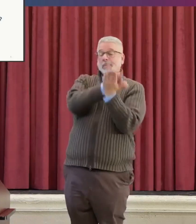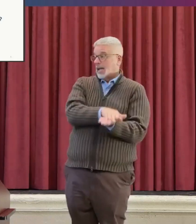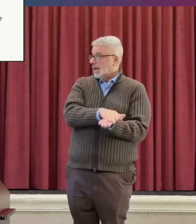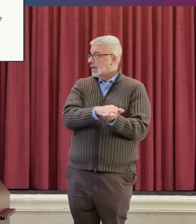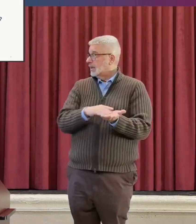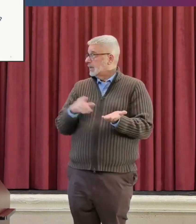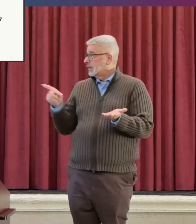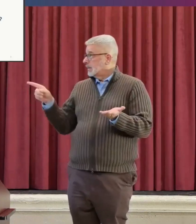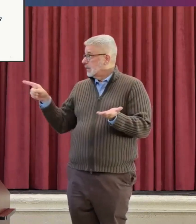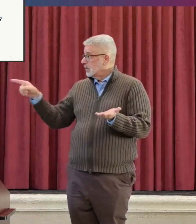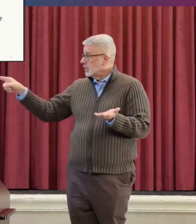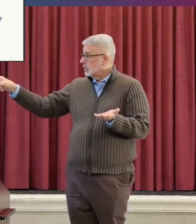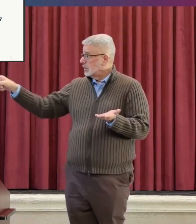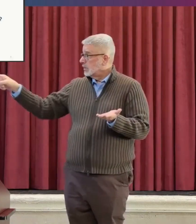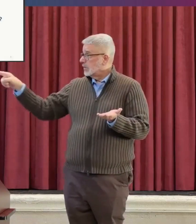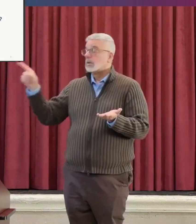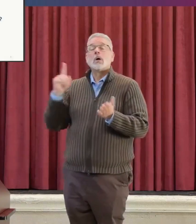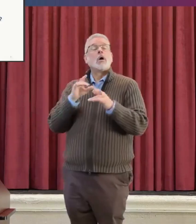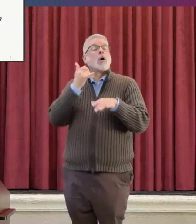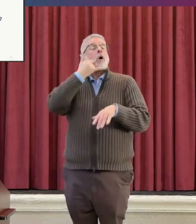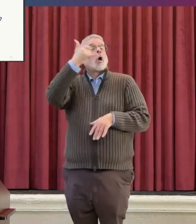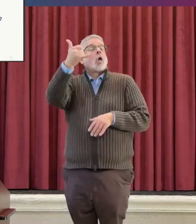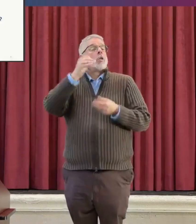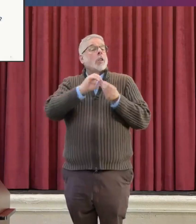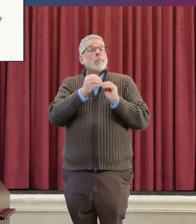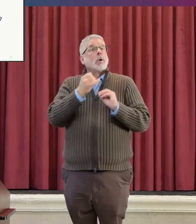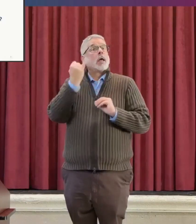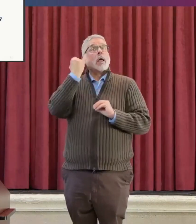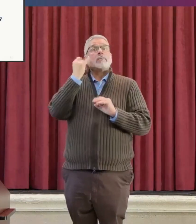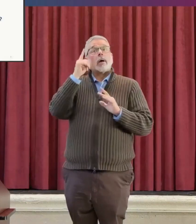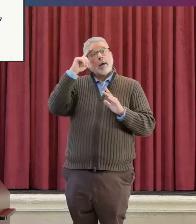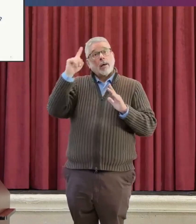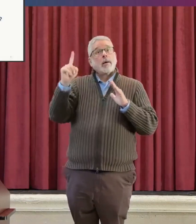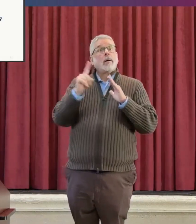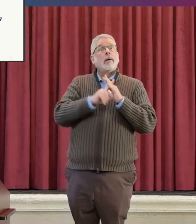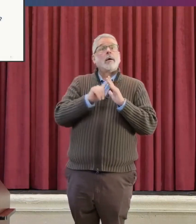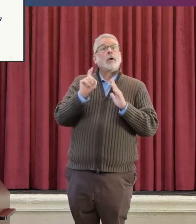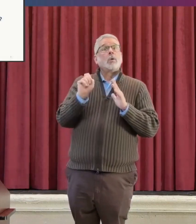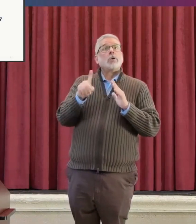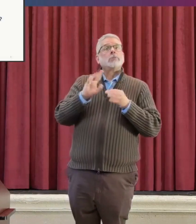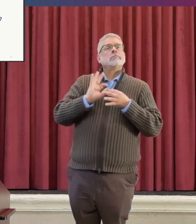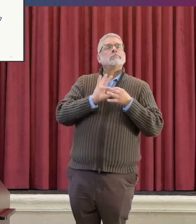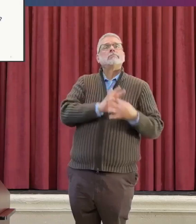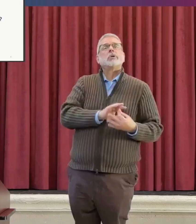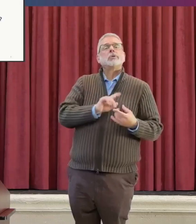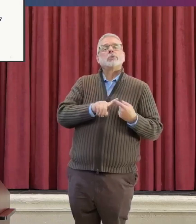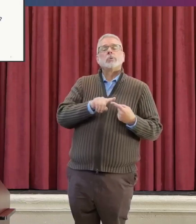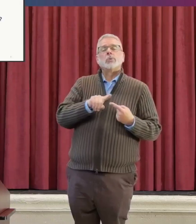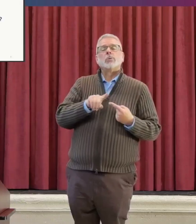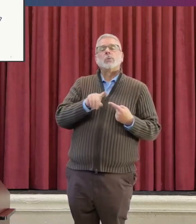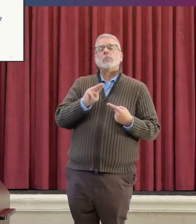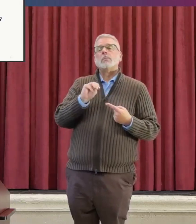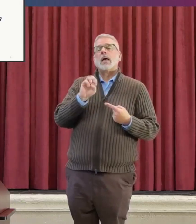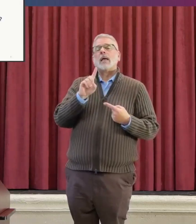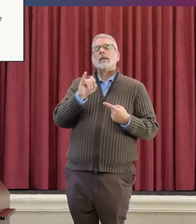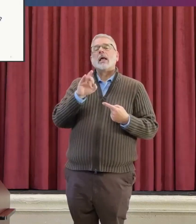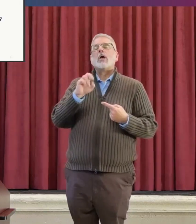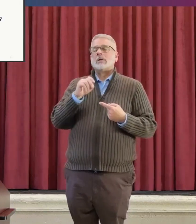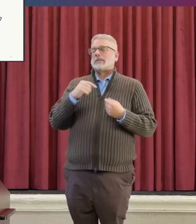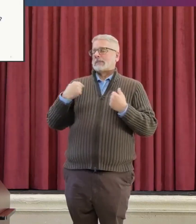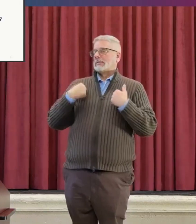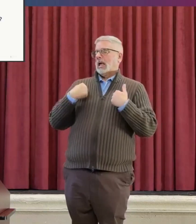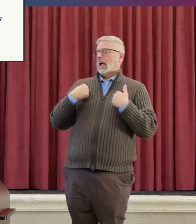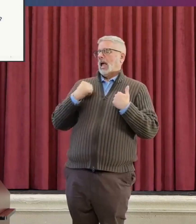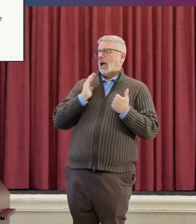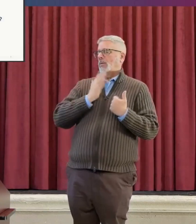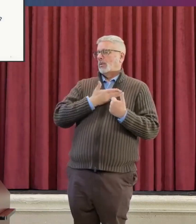booklet, you see call this number if you have any questions about Medicare, and it's us. So what I wanted to tell you